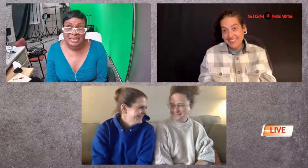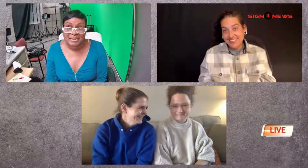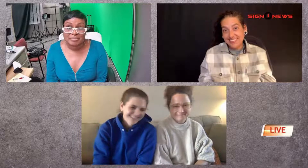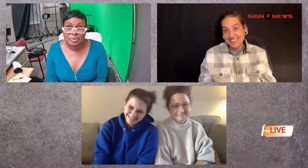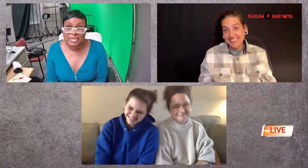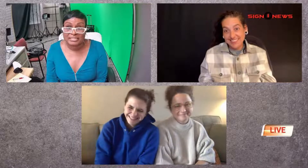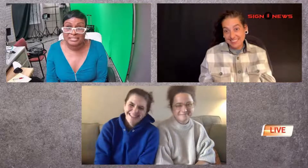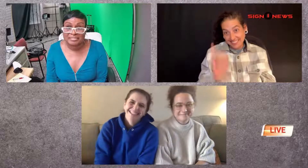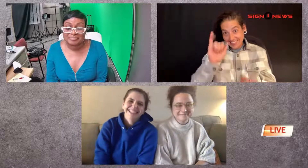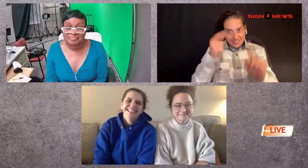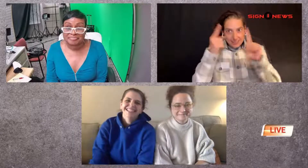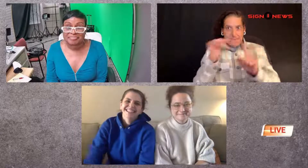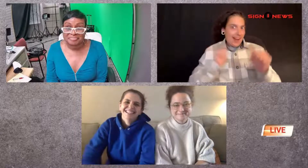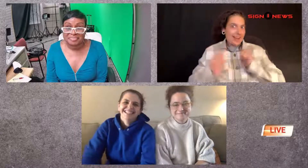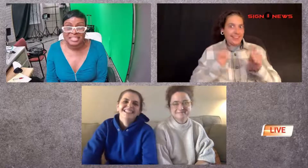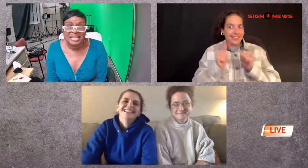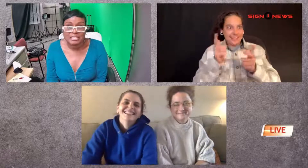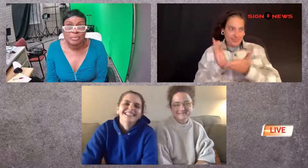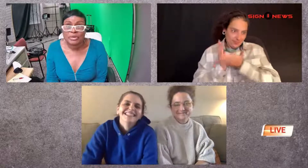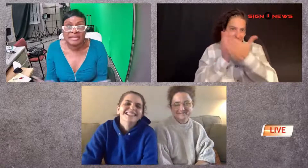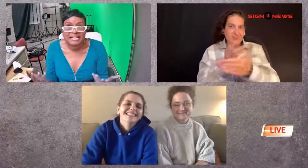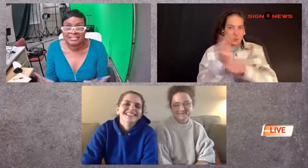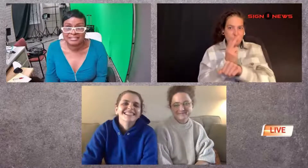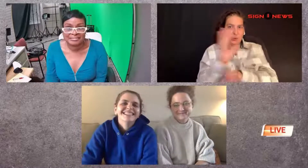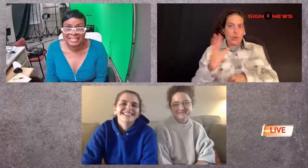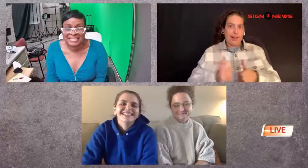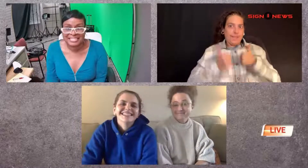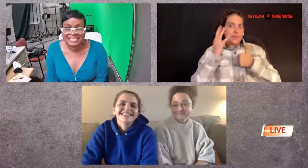That's kind of the point. That's the point of